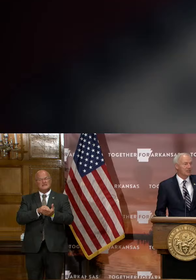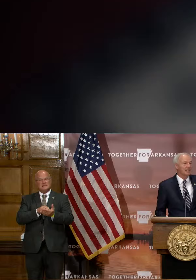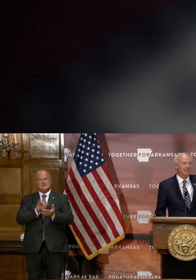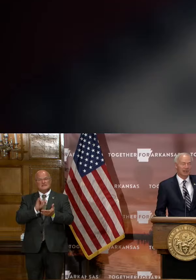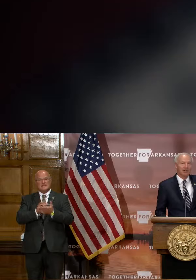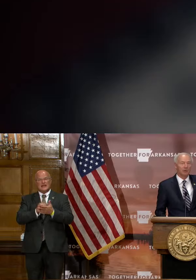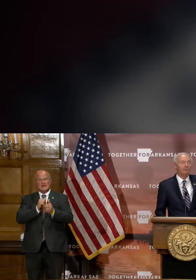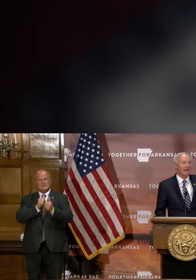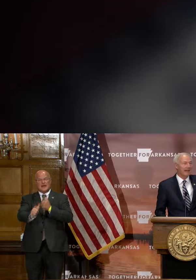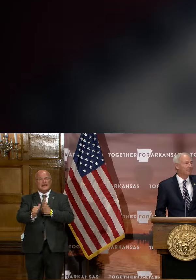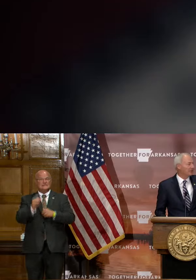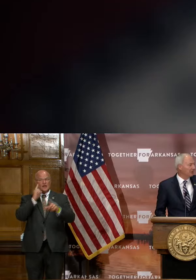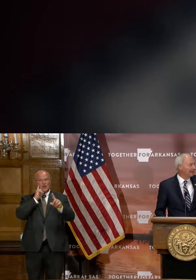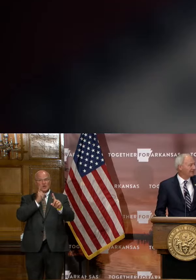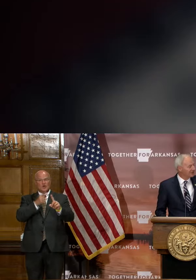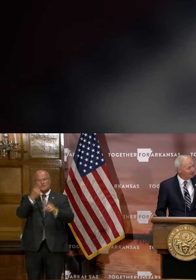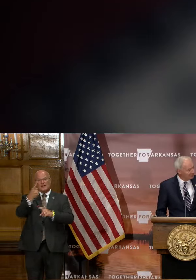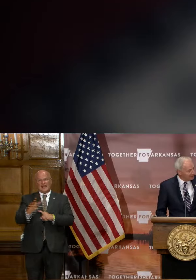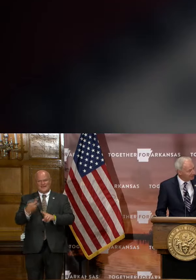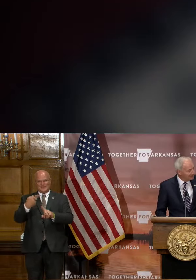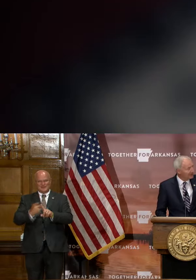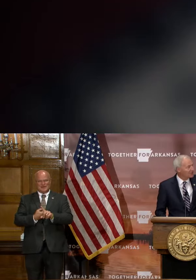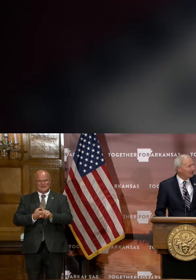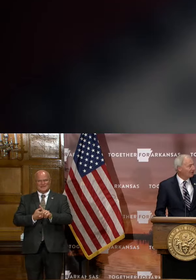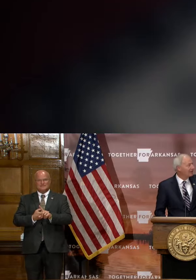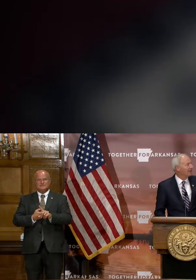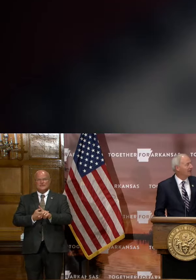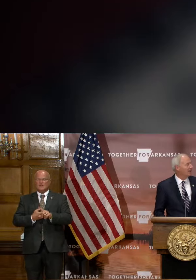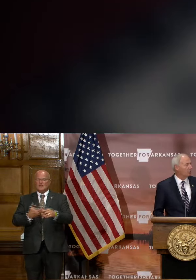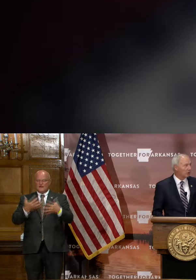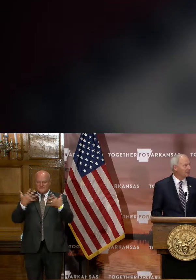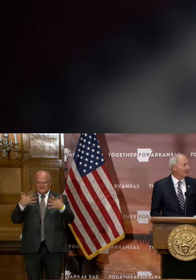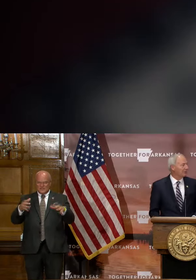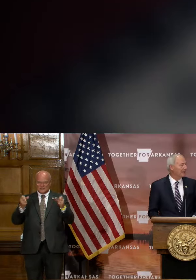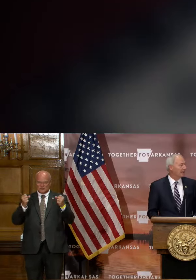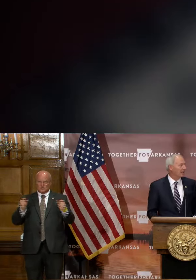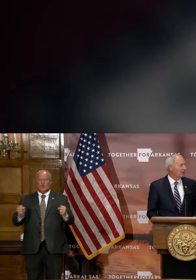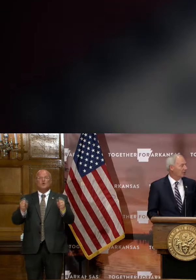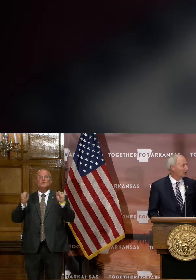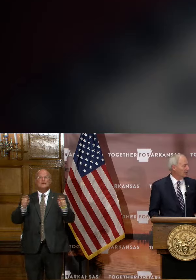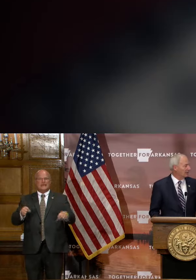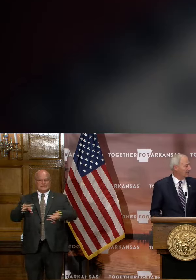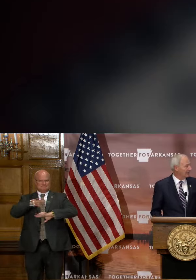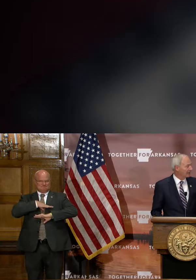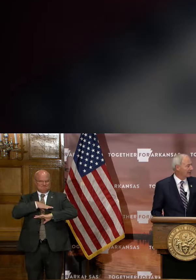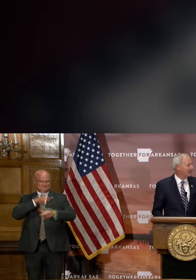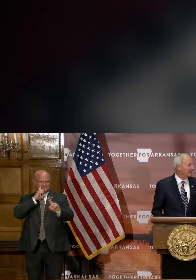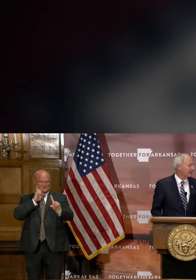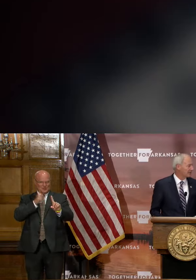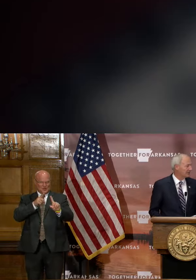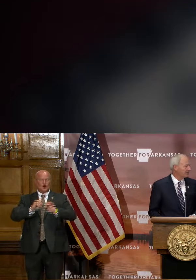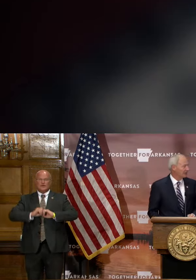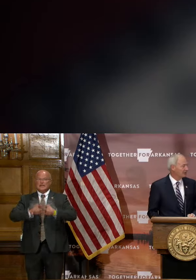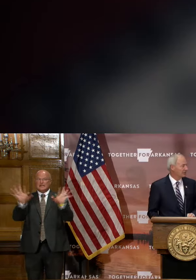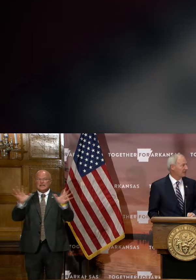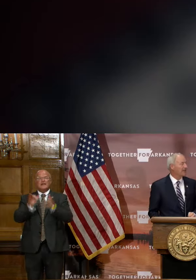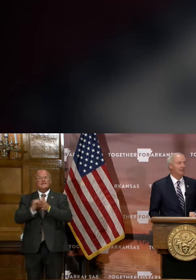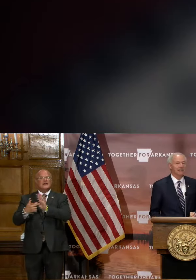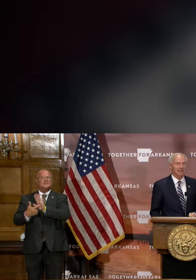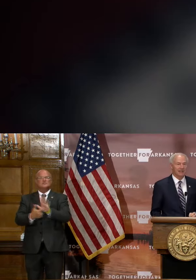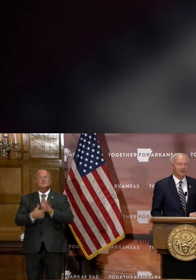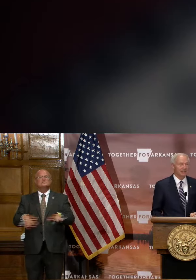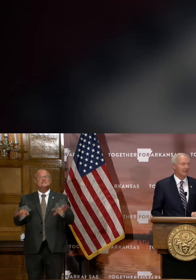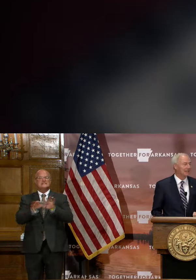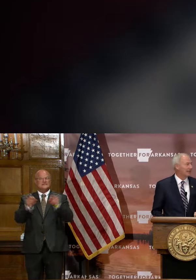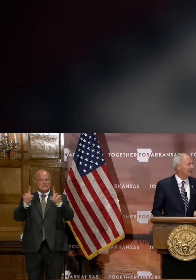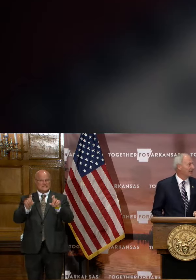significantly exceeds our goal for the half of the month. So if we can finish strong, we're going to be able to make our goal. Clearly that shows